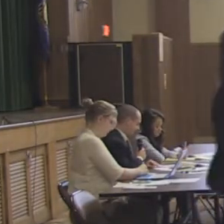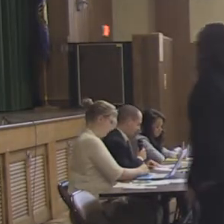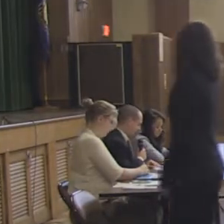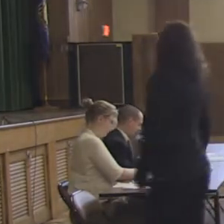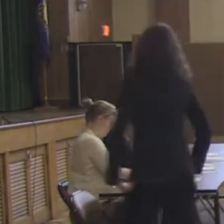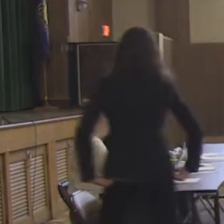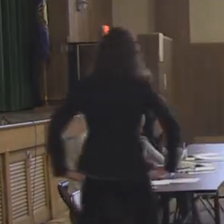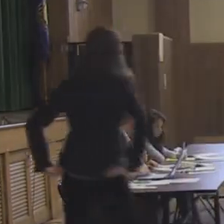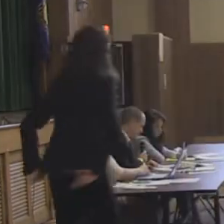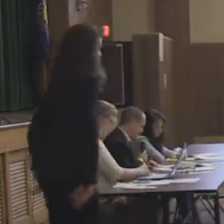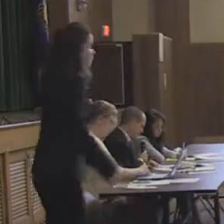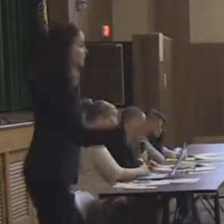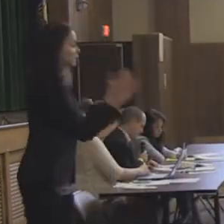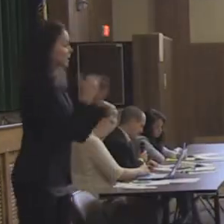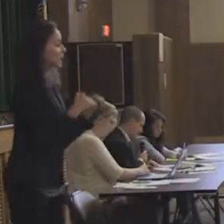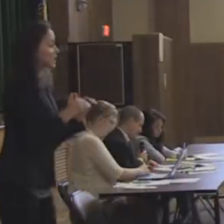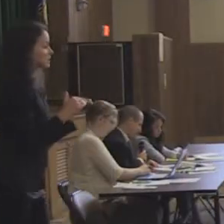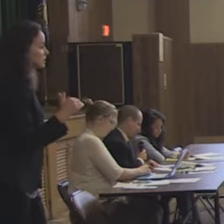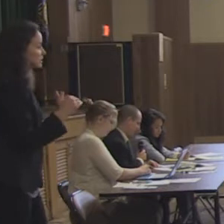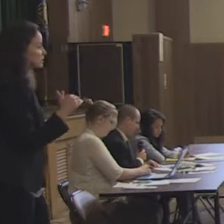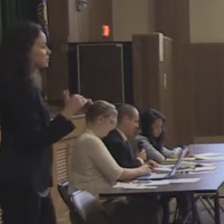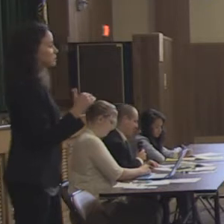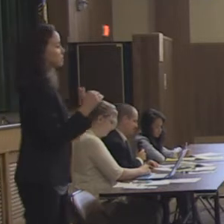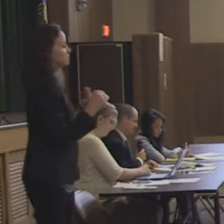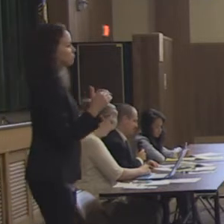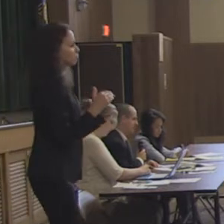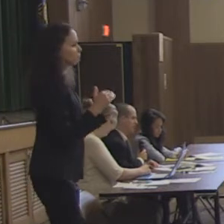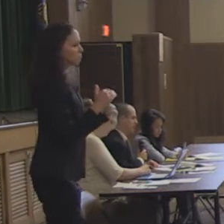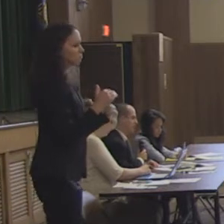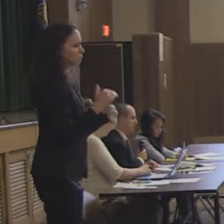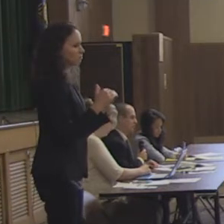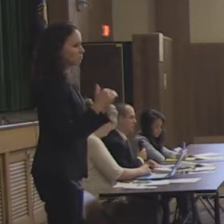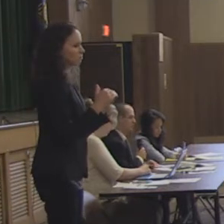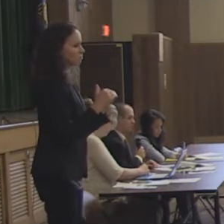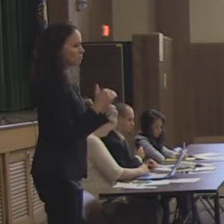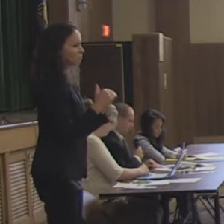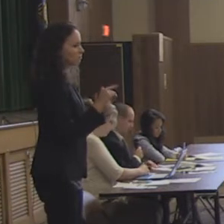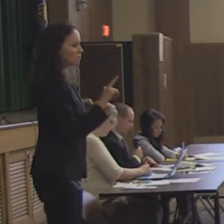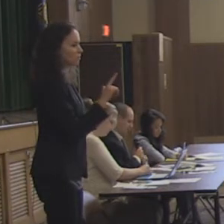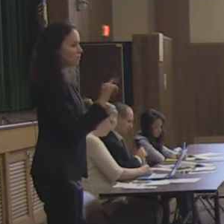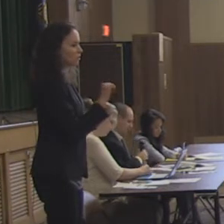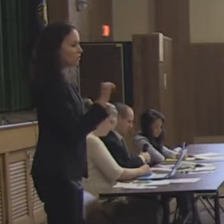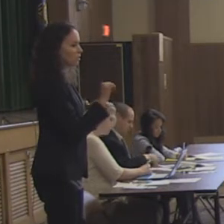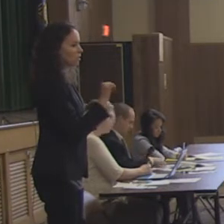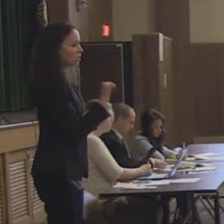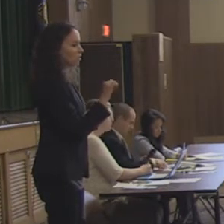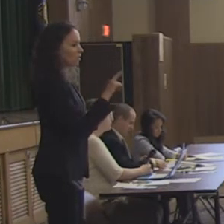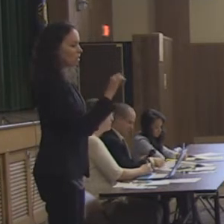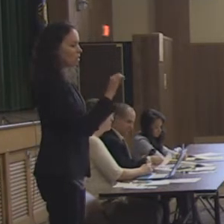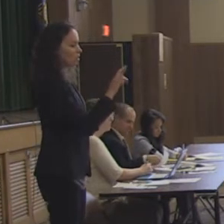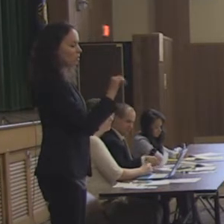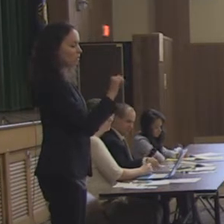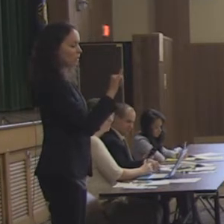And next we have Lorraine Skronsky. Ms. Skronsky.